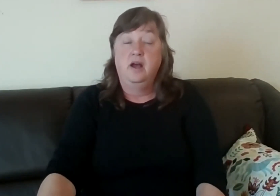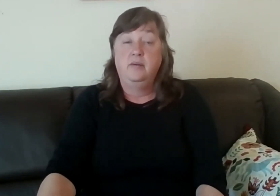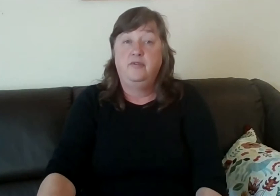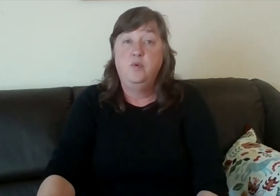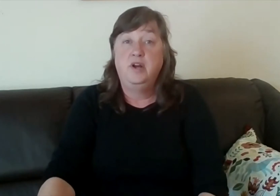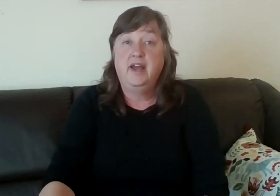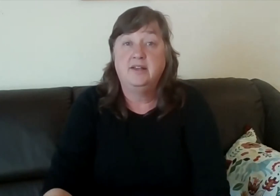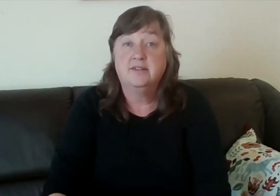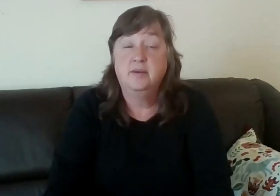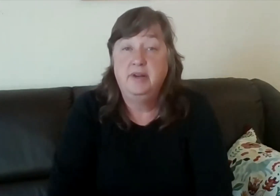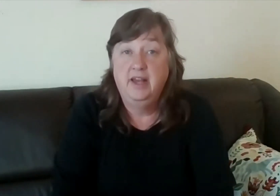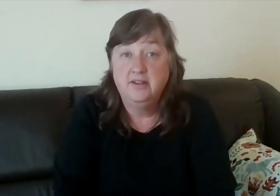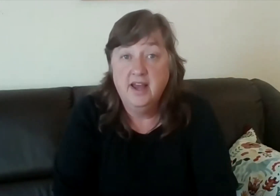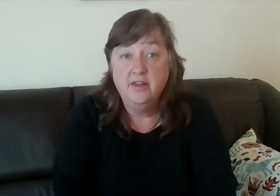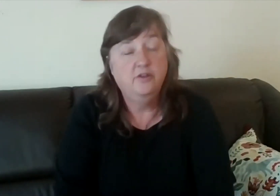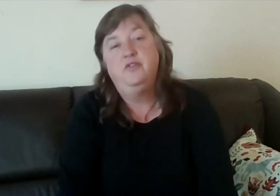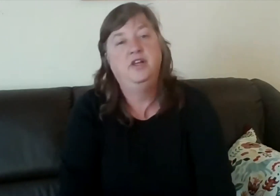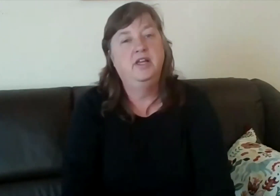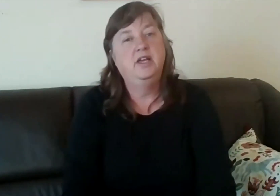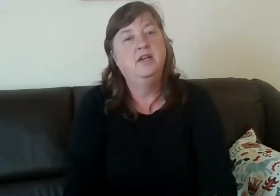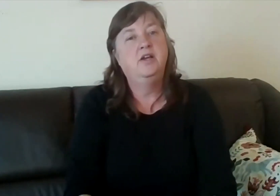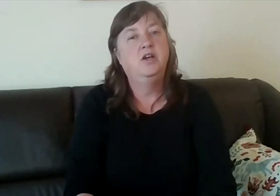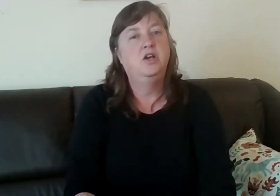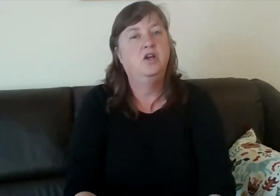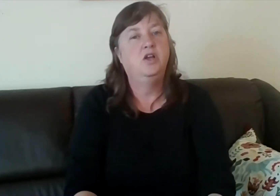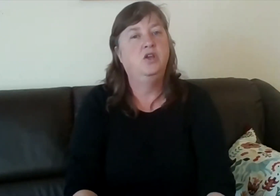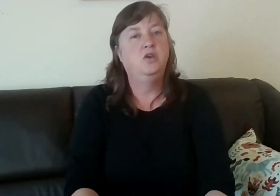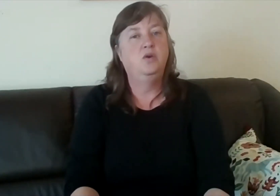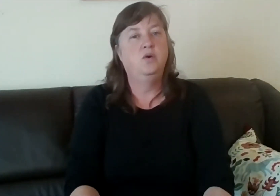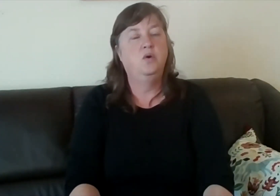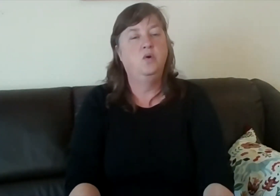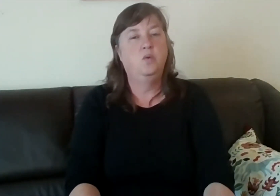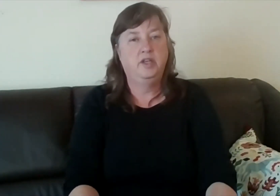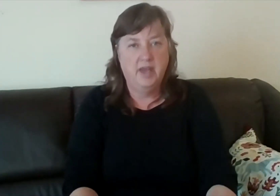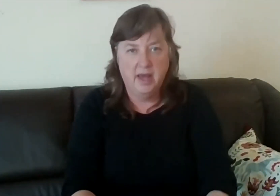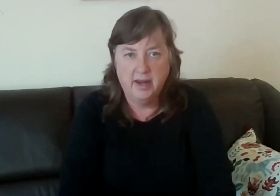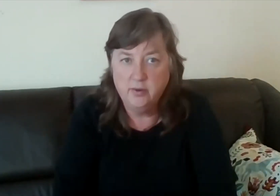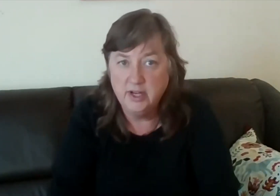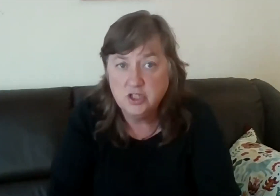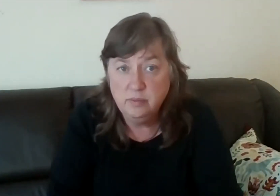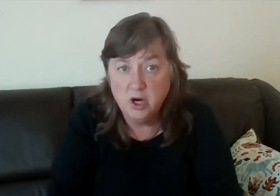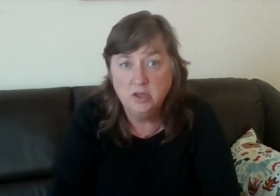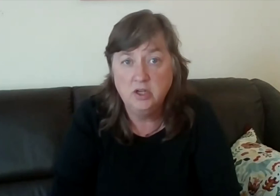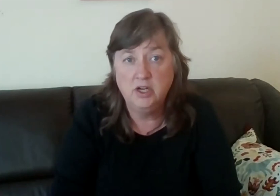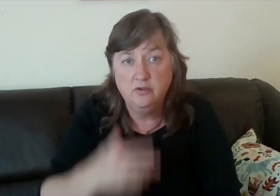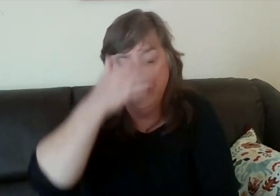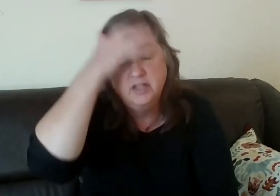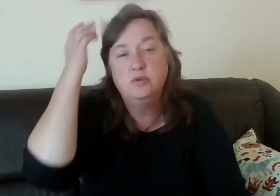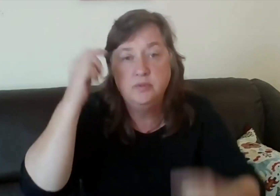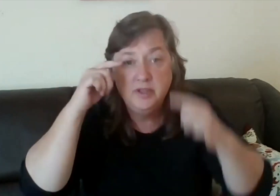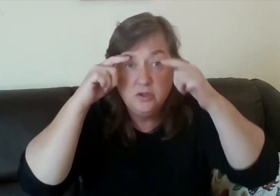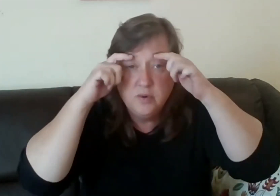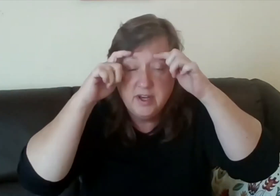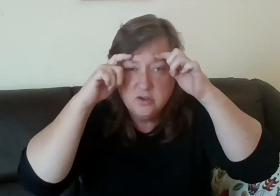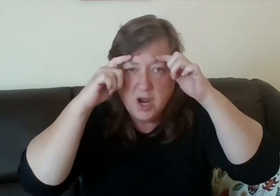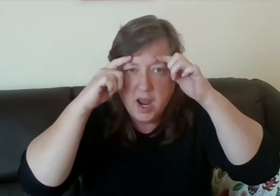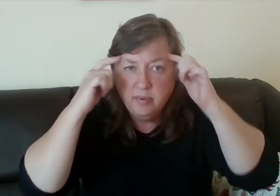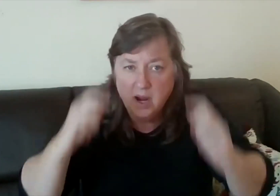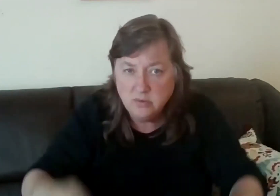If you wanted to ask somebody else how they're feeling, you would get a question mark look on your face, which means you raise your eyebrows and